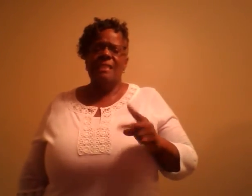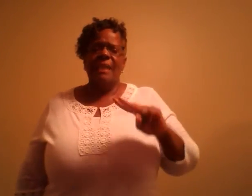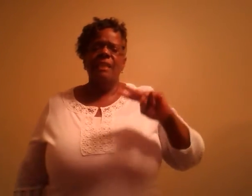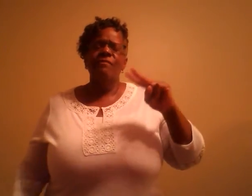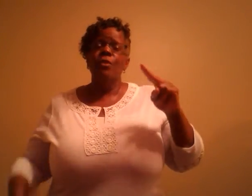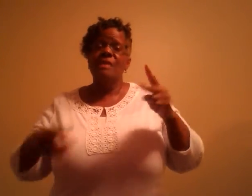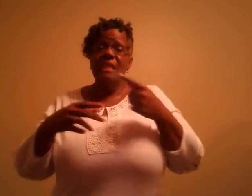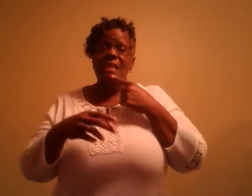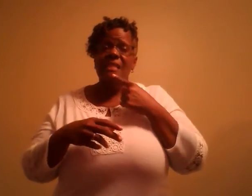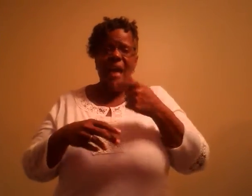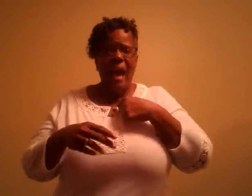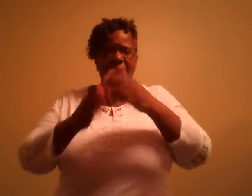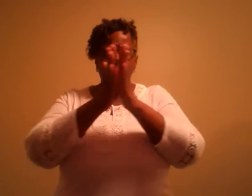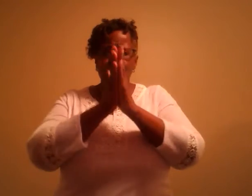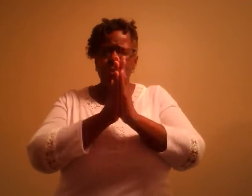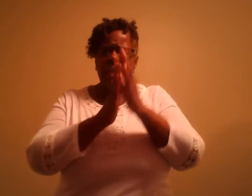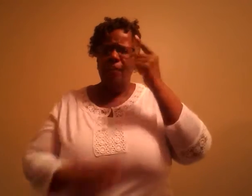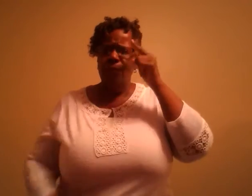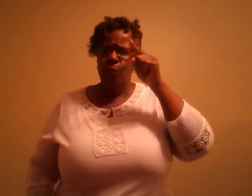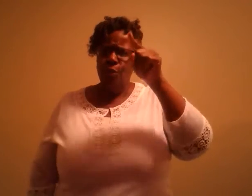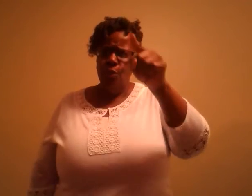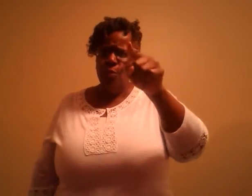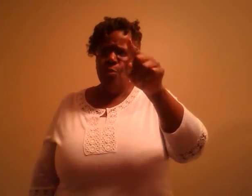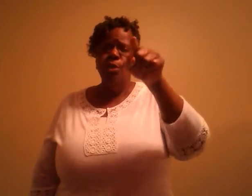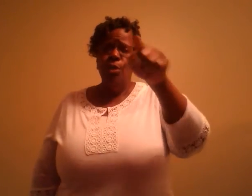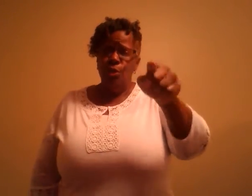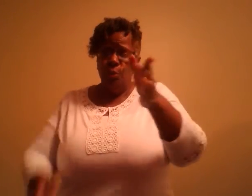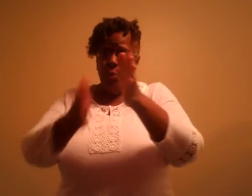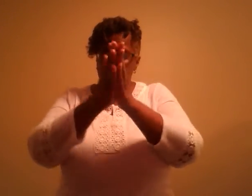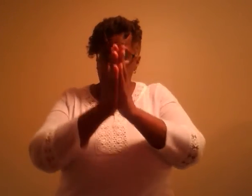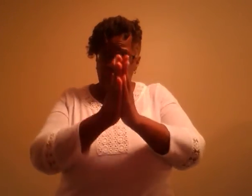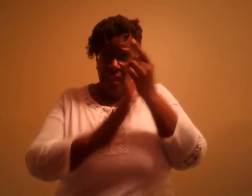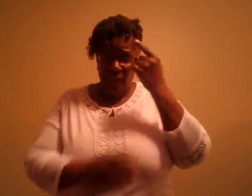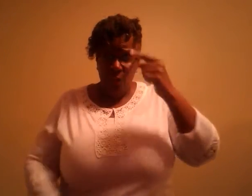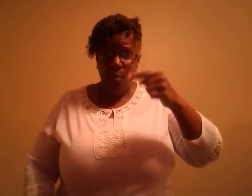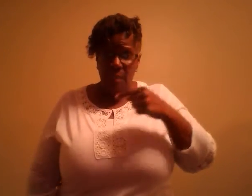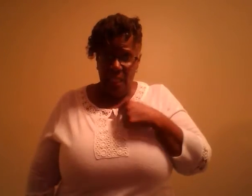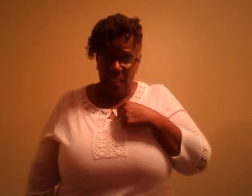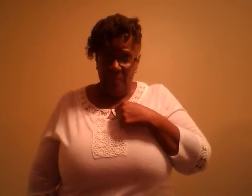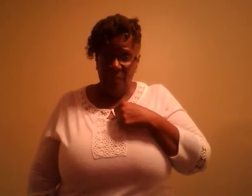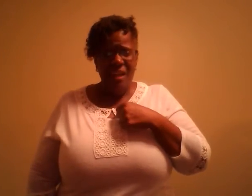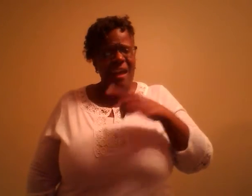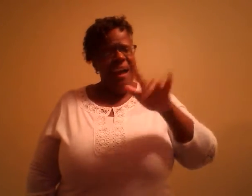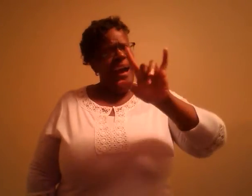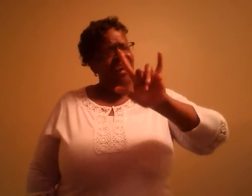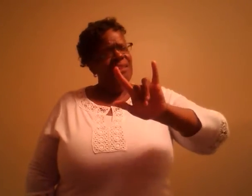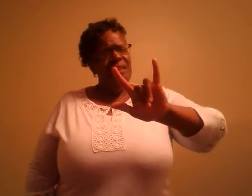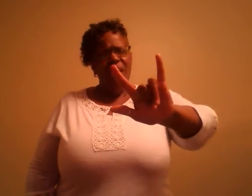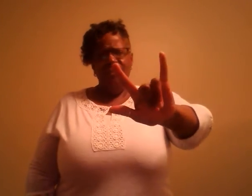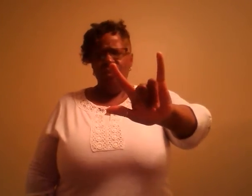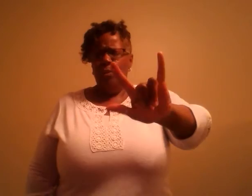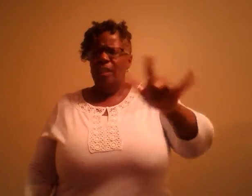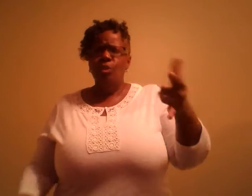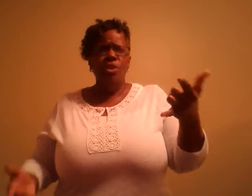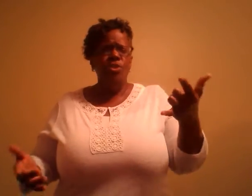second verse says, I pray for you. You pray for me. I love you. And you can do